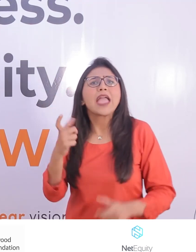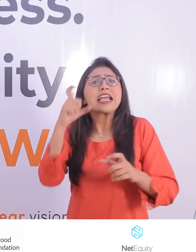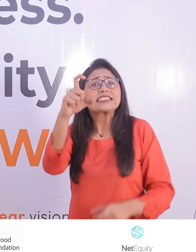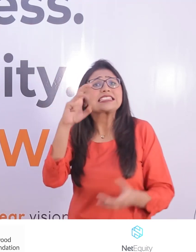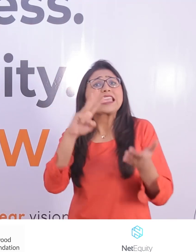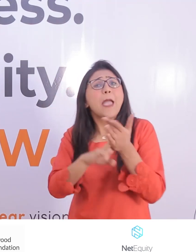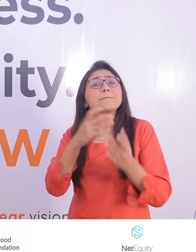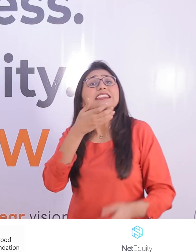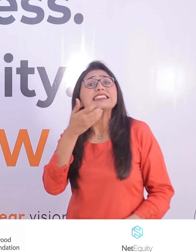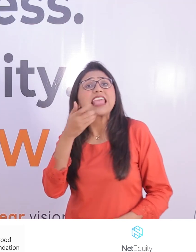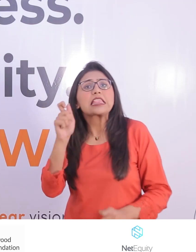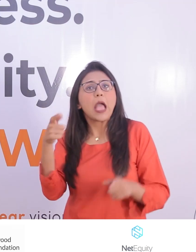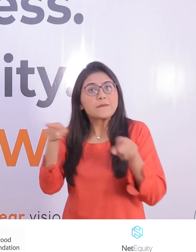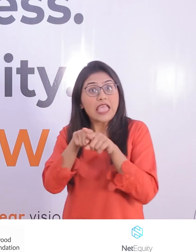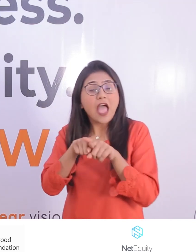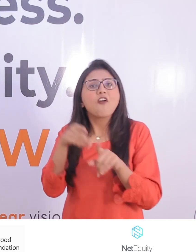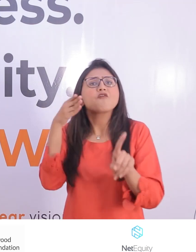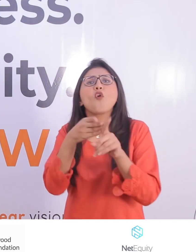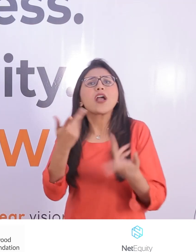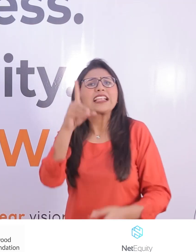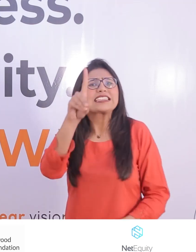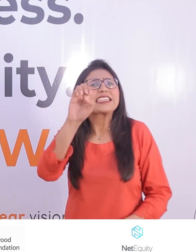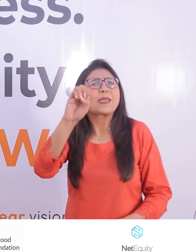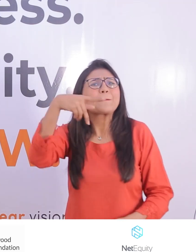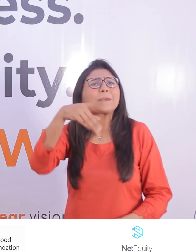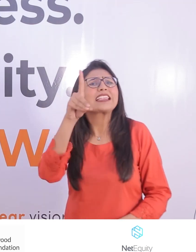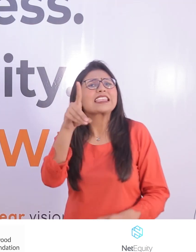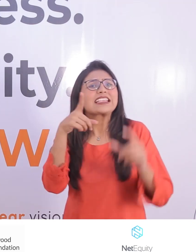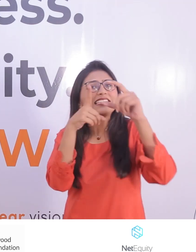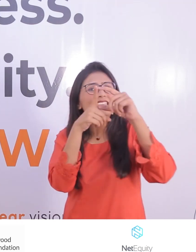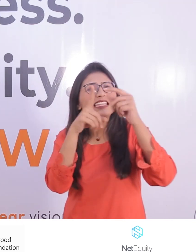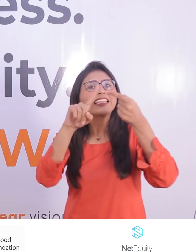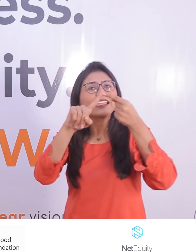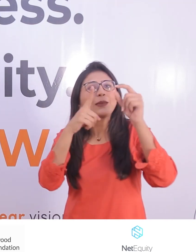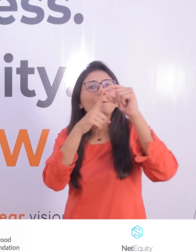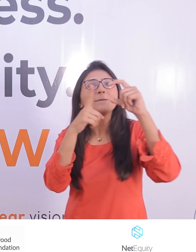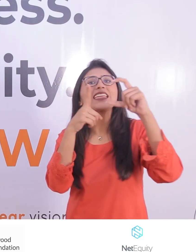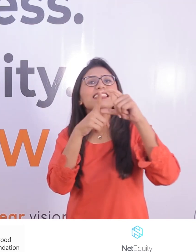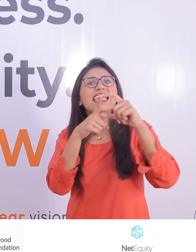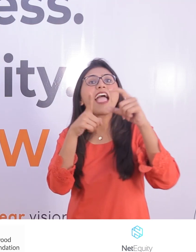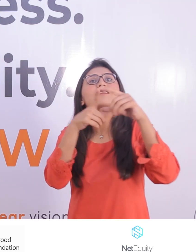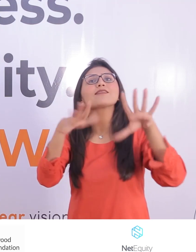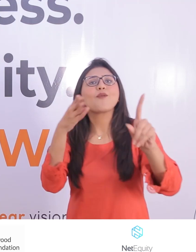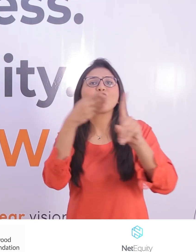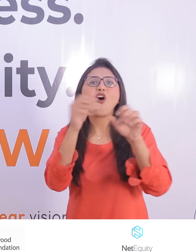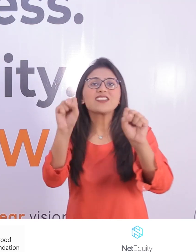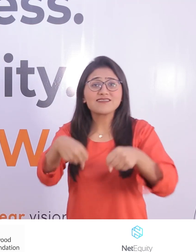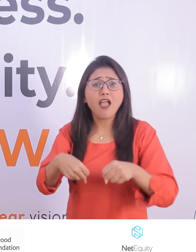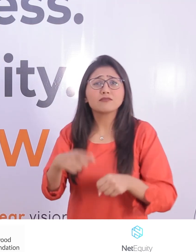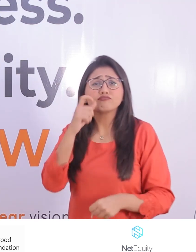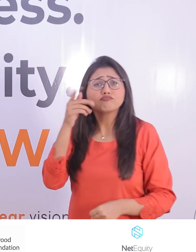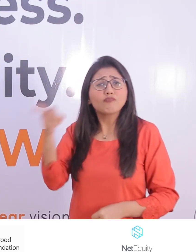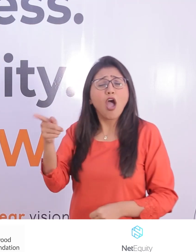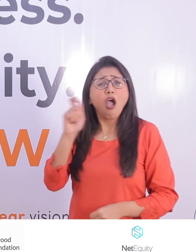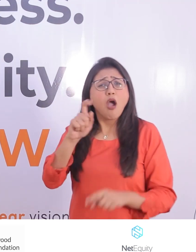the CM Sindh at the Department of Empowerment of Persons with Disabilities. Mr. Qassim Qamar has led a